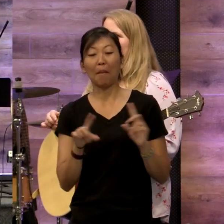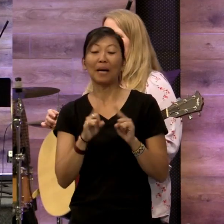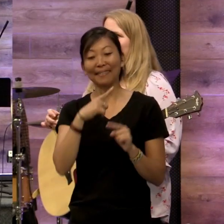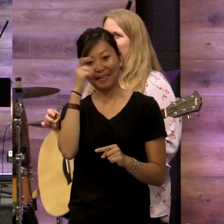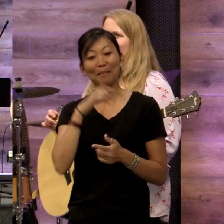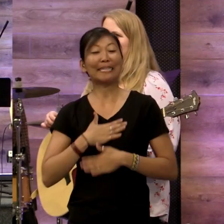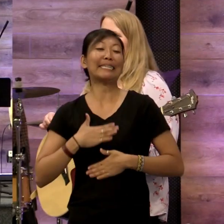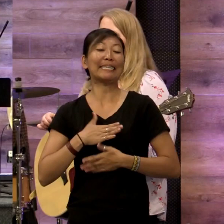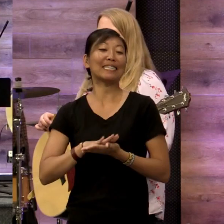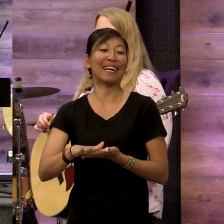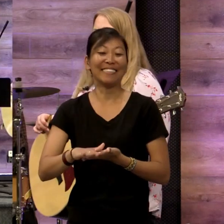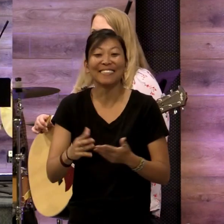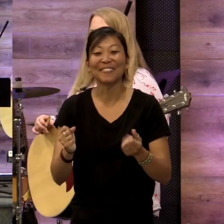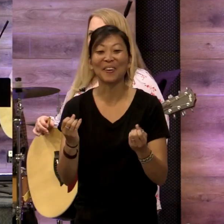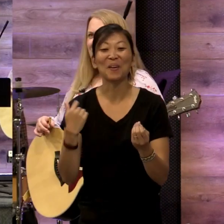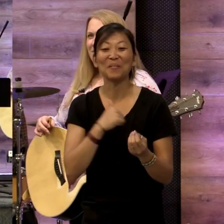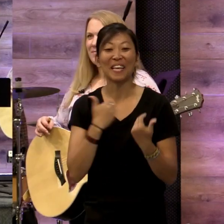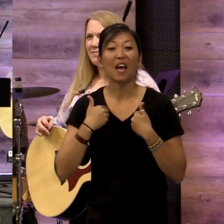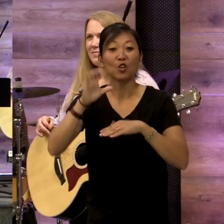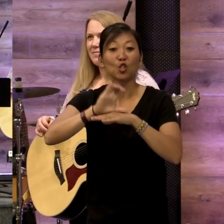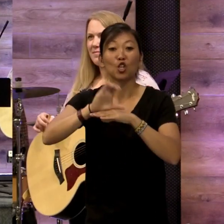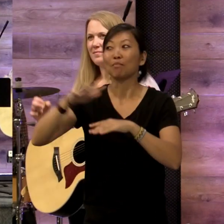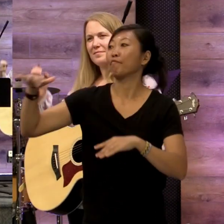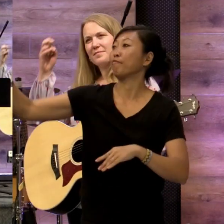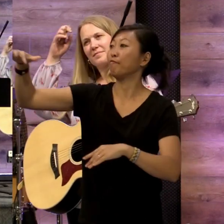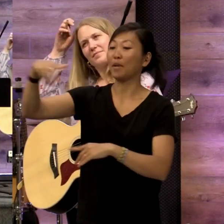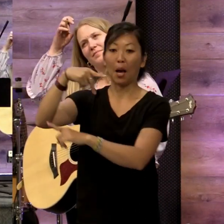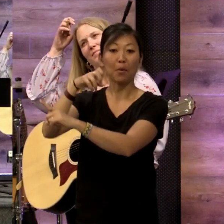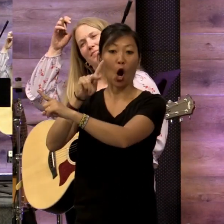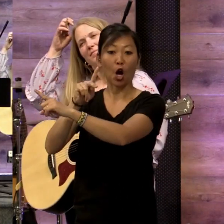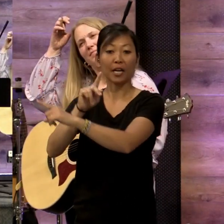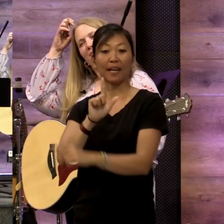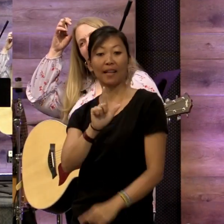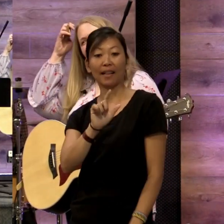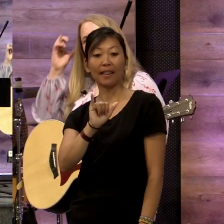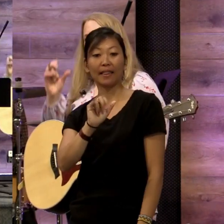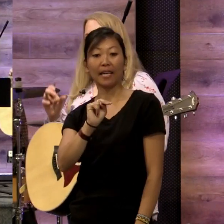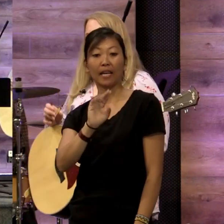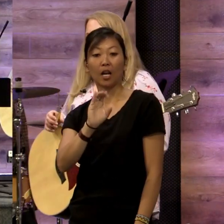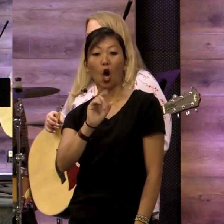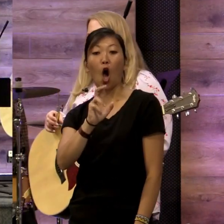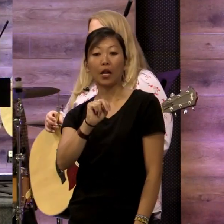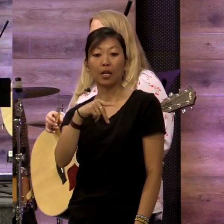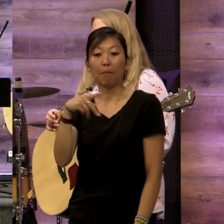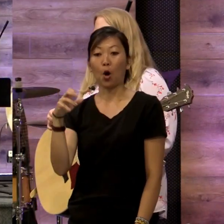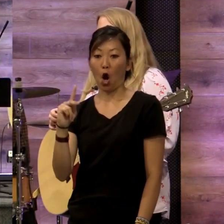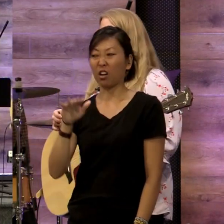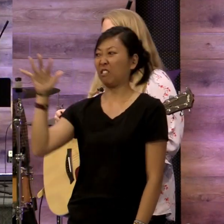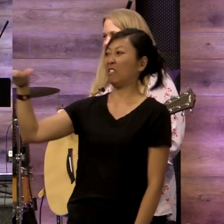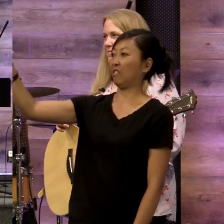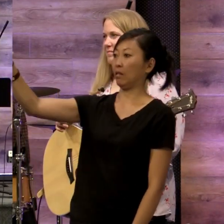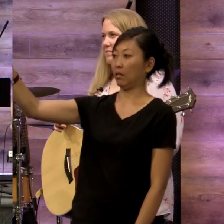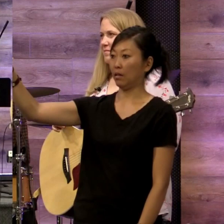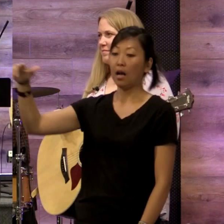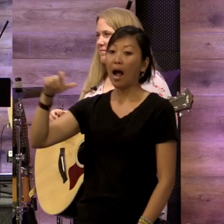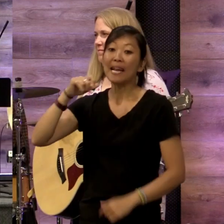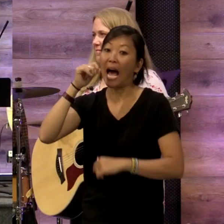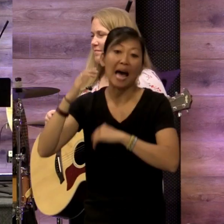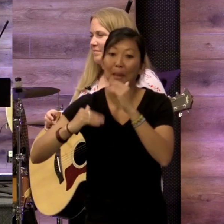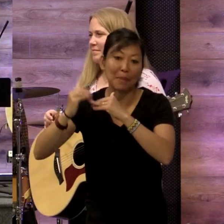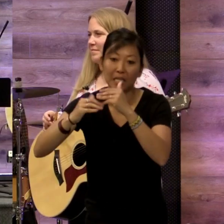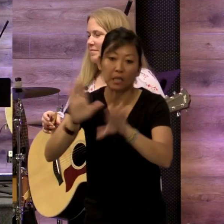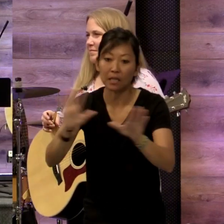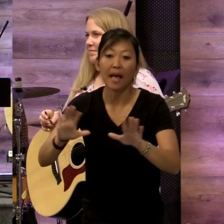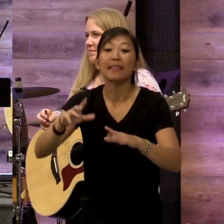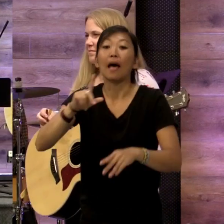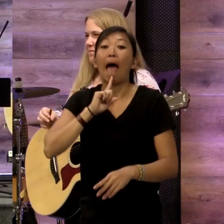that. And so we're going to be having church in the park. So Lincoln Park, right down there, not this building,